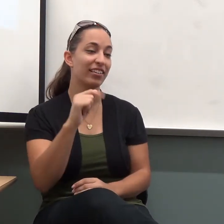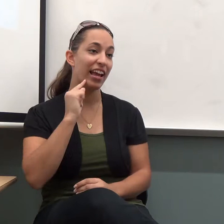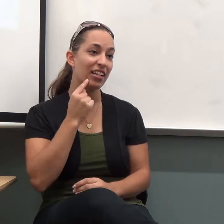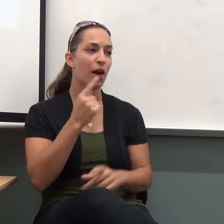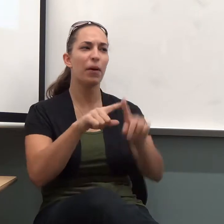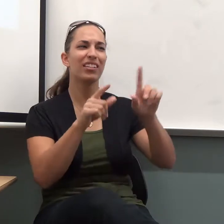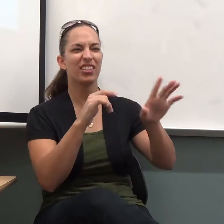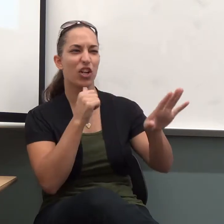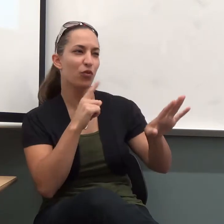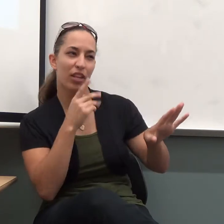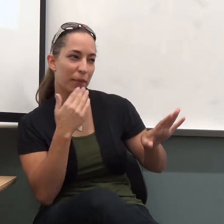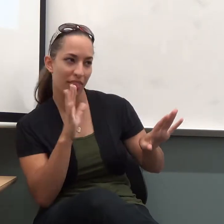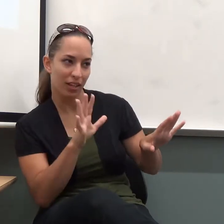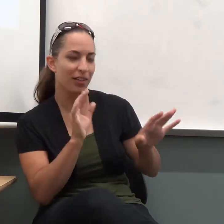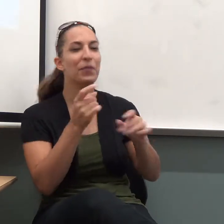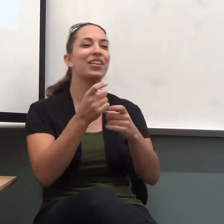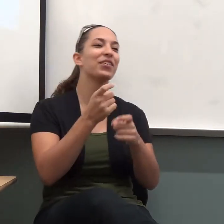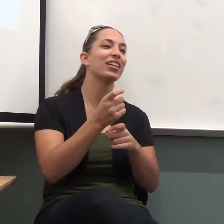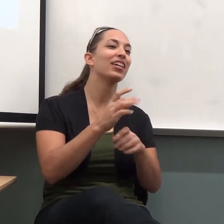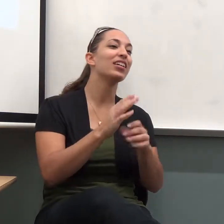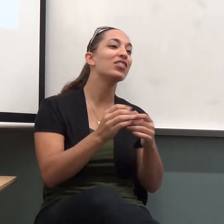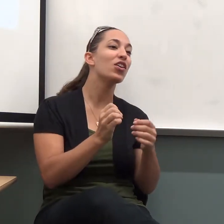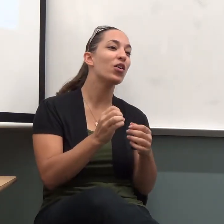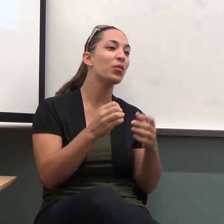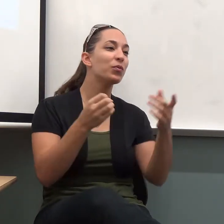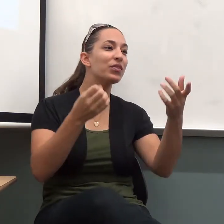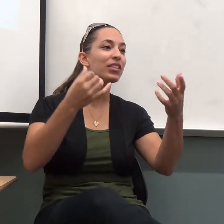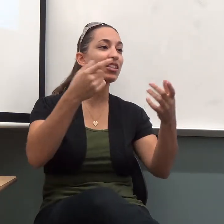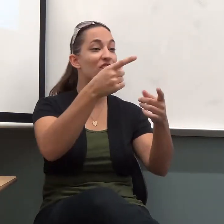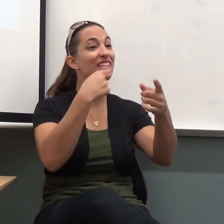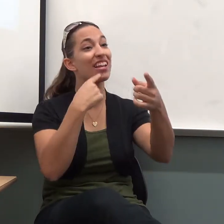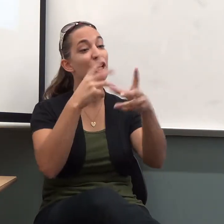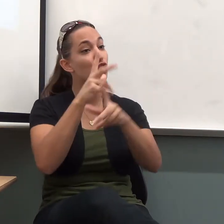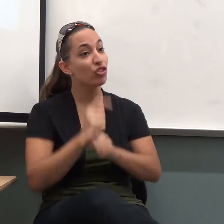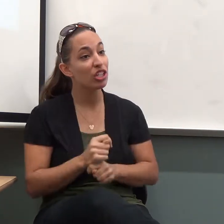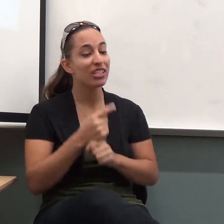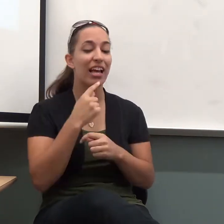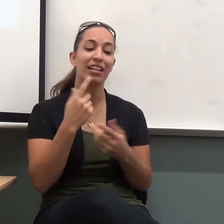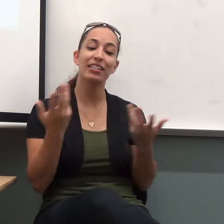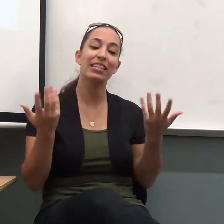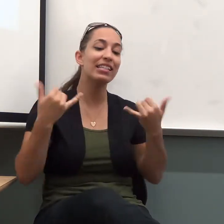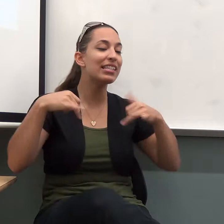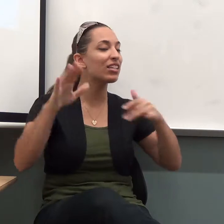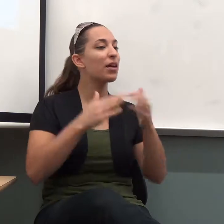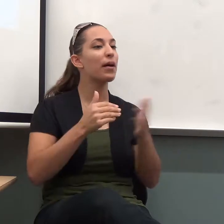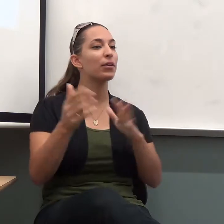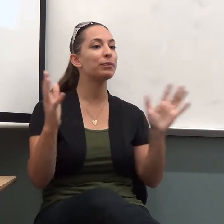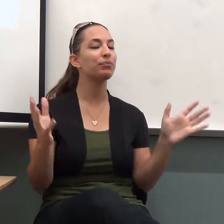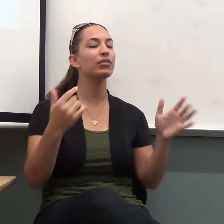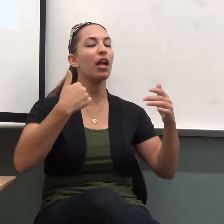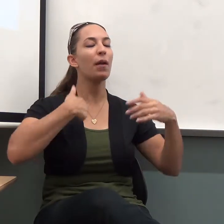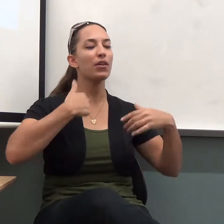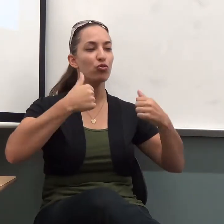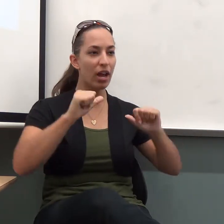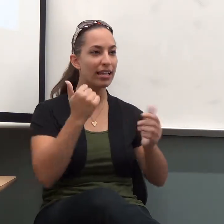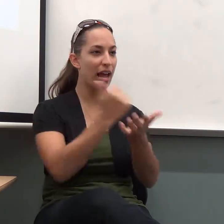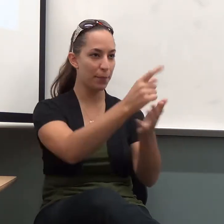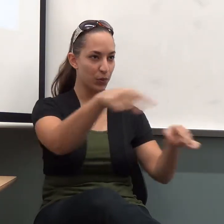But- it's part of it. Yeah, it is, but it's still, I don't care because it doesn't matter. What you're trying to get you guys to see is this. A paragraph